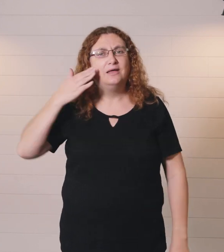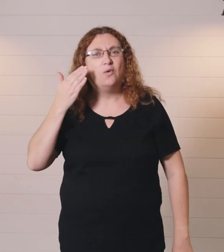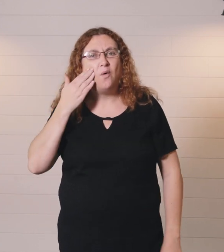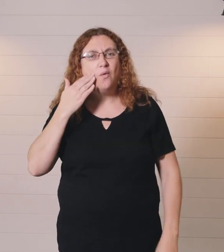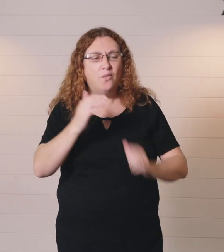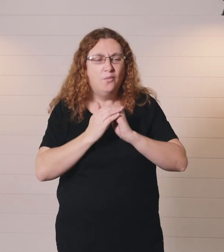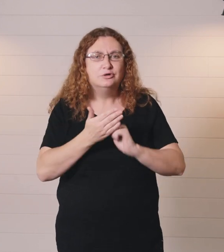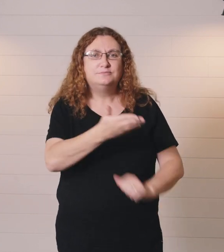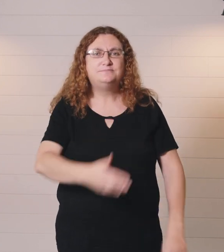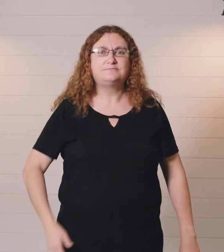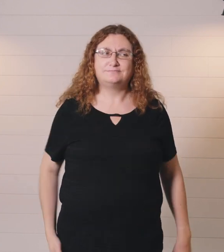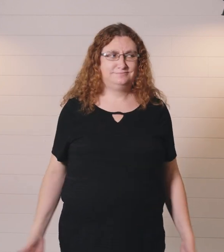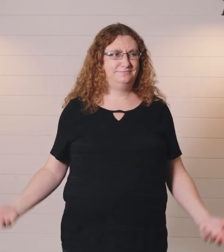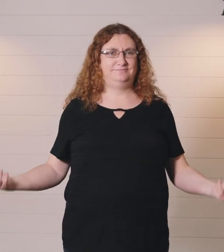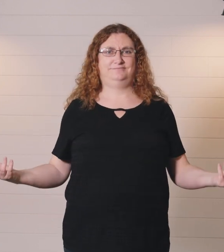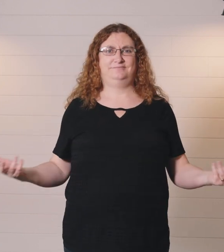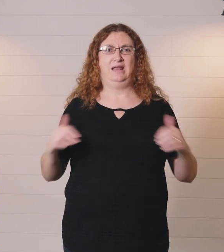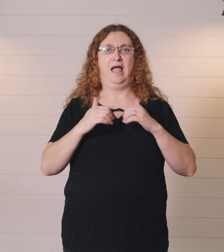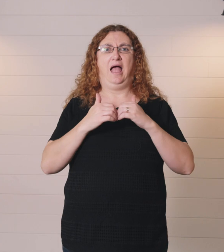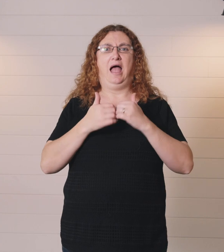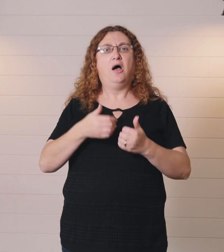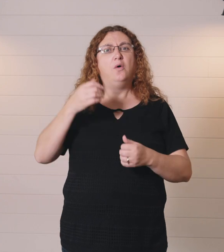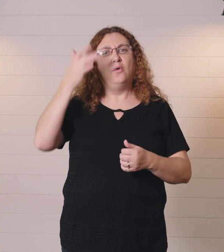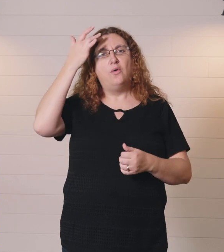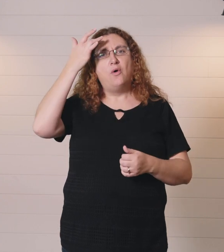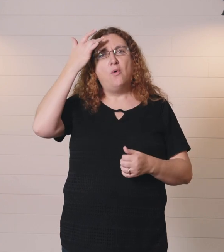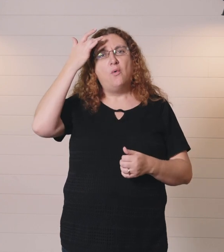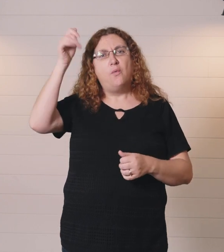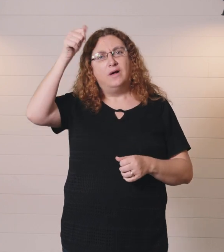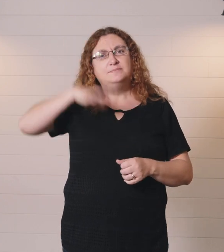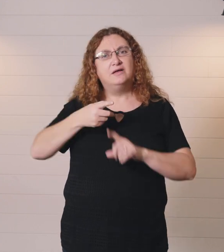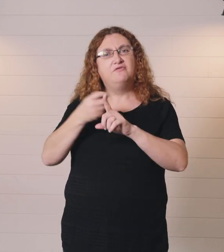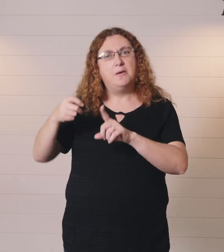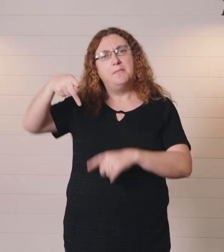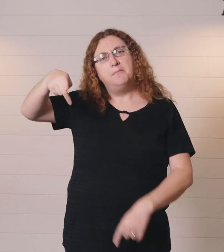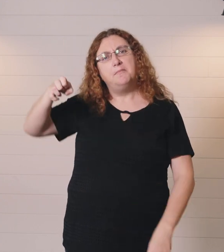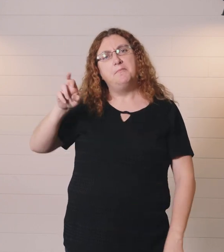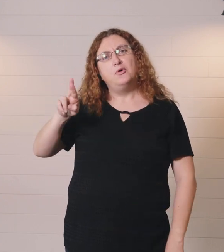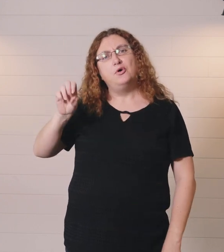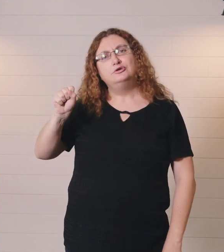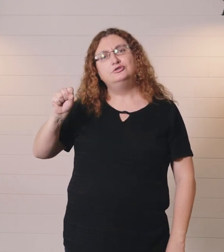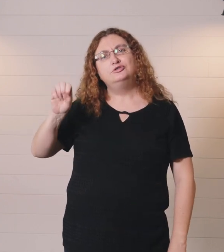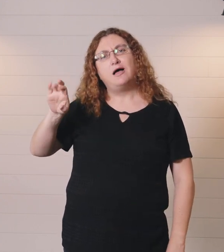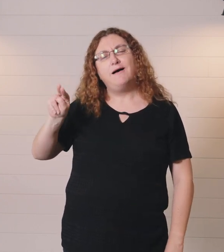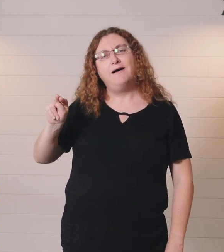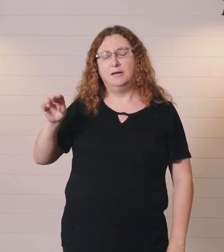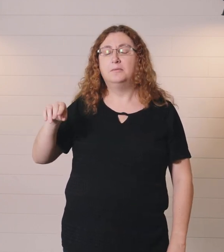come from? How did wise men from Persia know about a Jewish baby to be born in Israel?